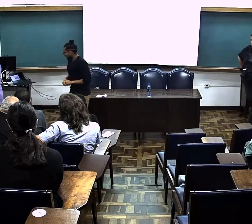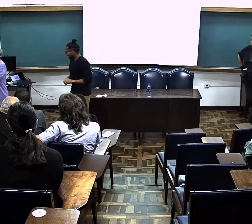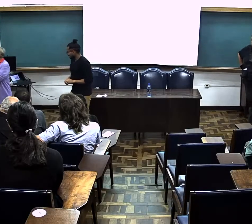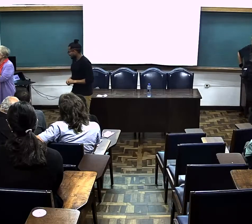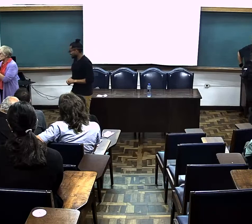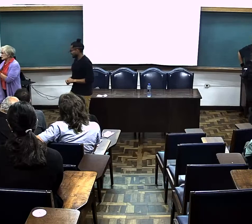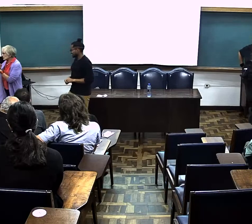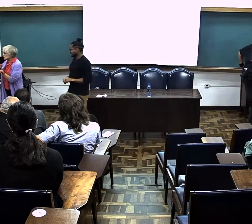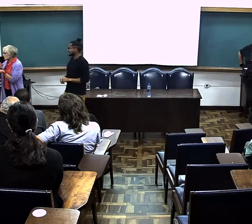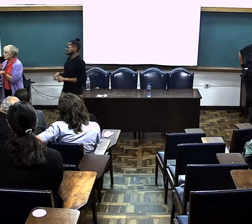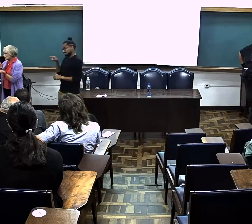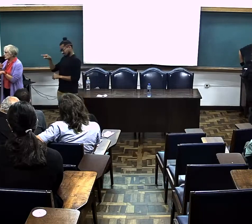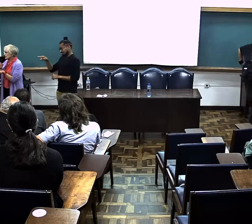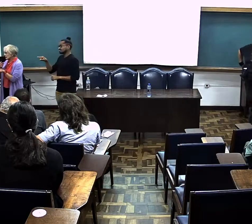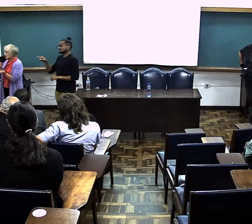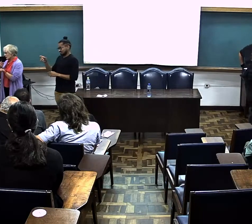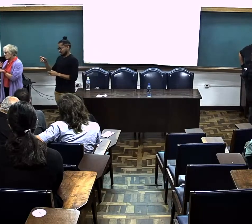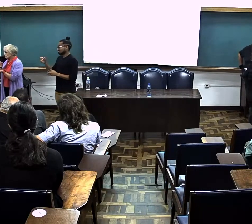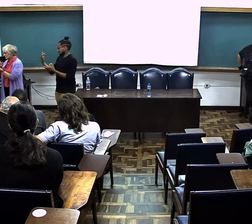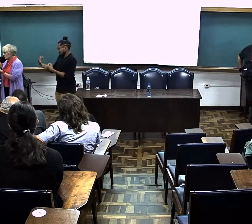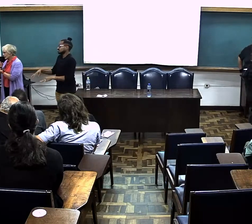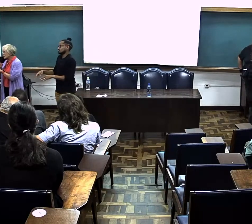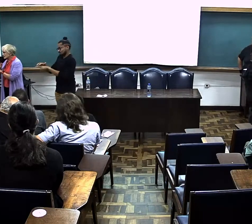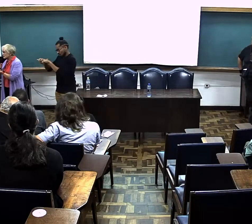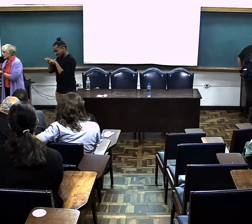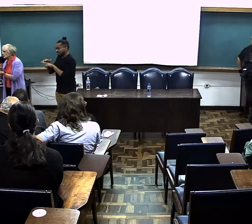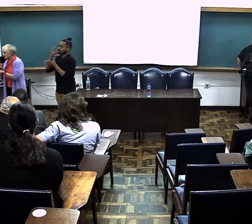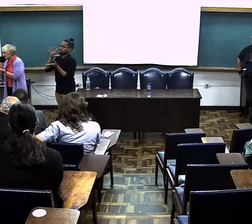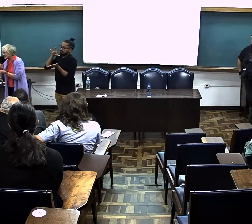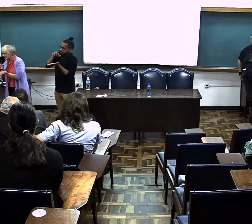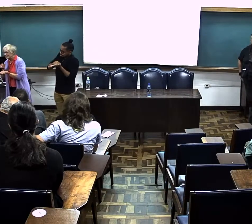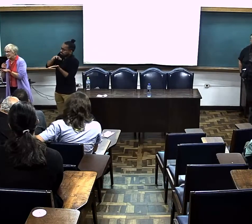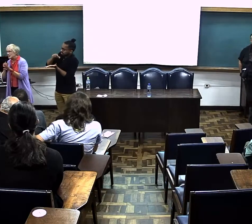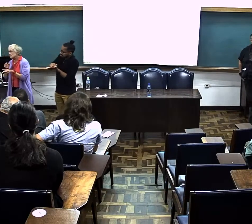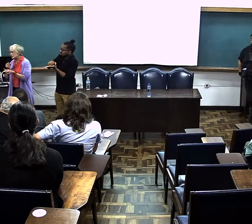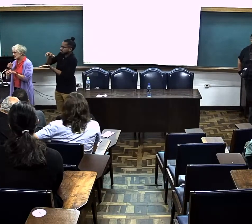And that is the reason we're recording data from